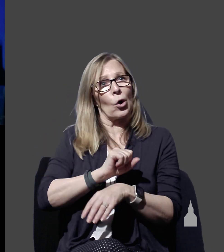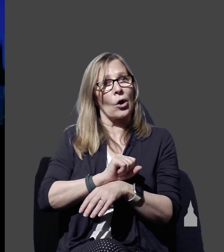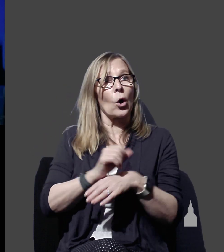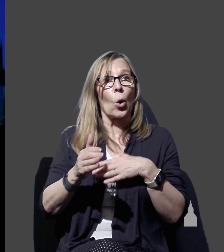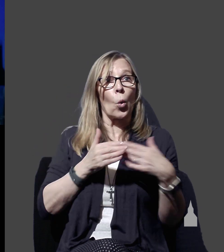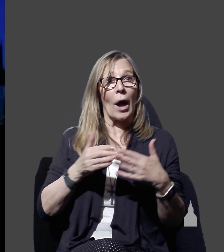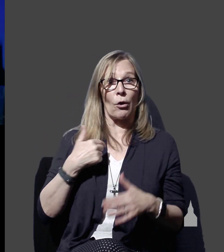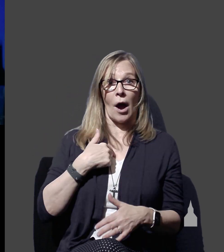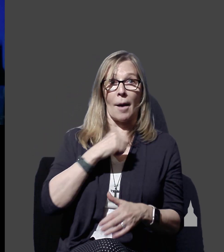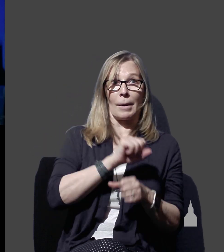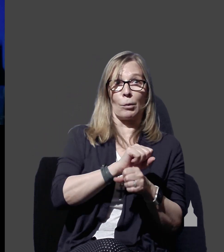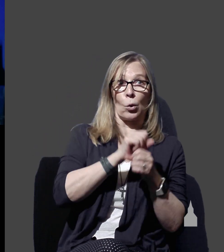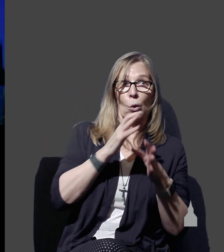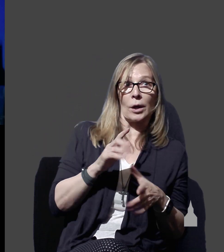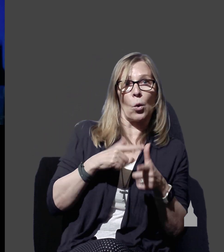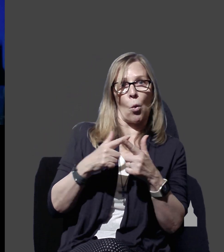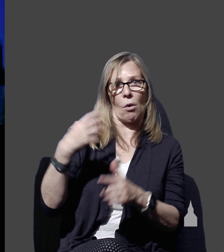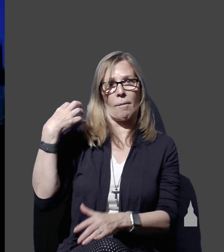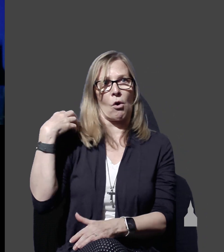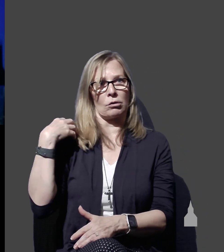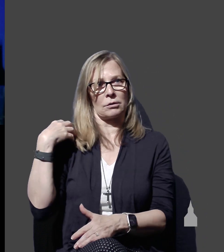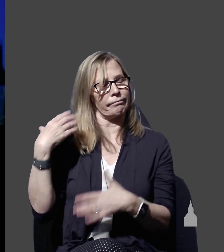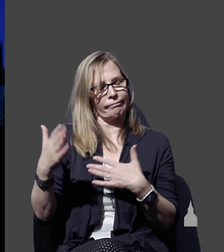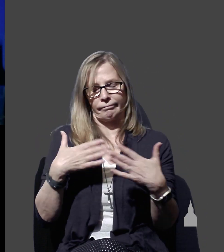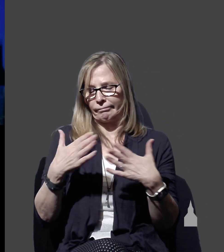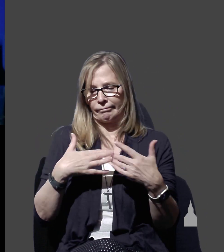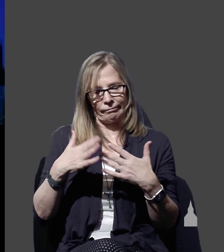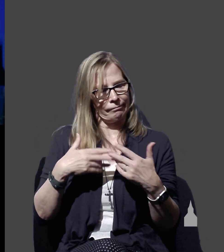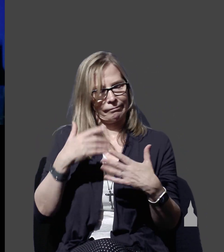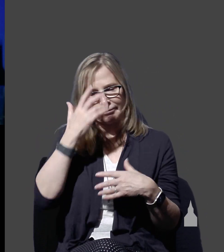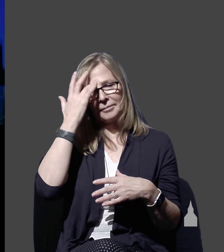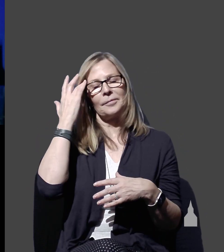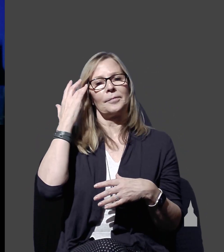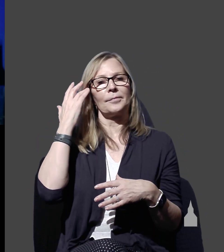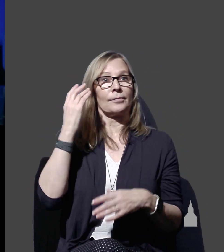the employees or whether we're the employers.